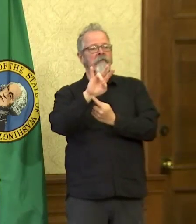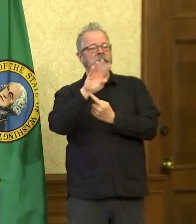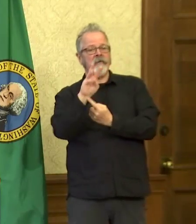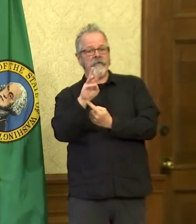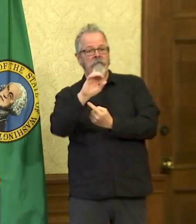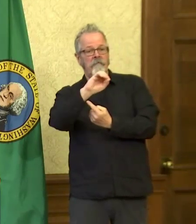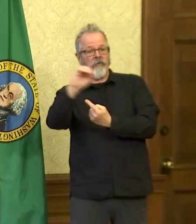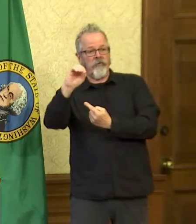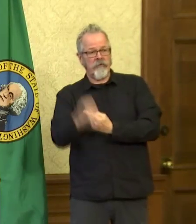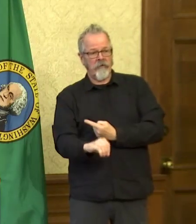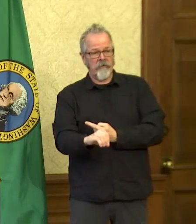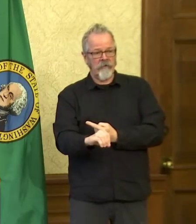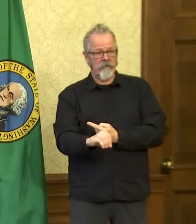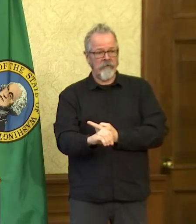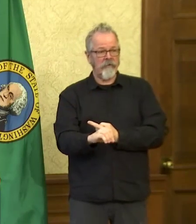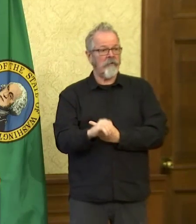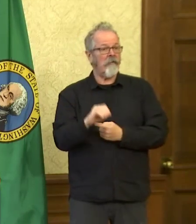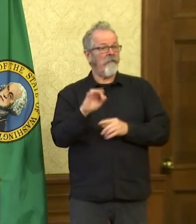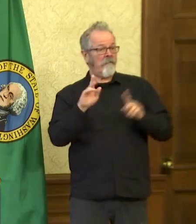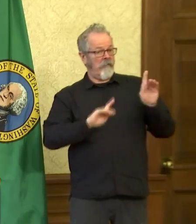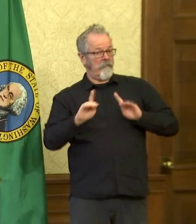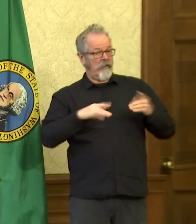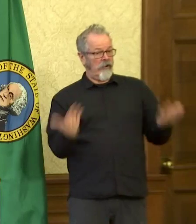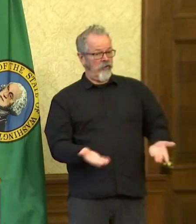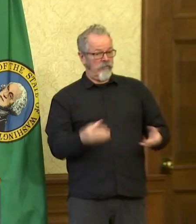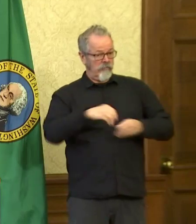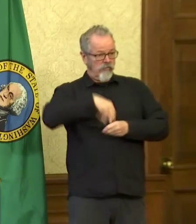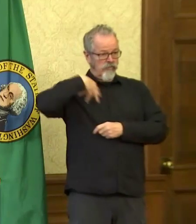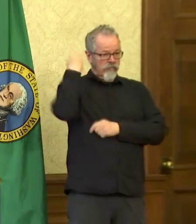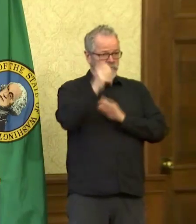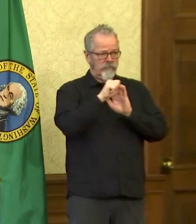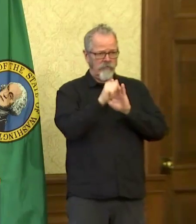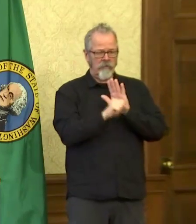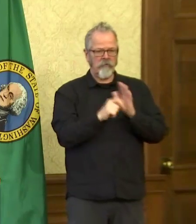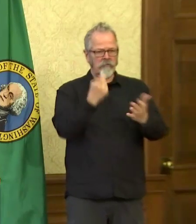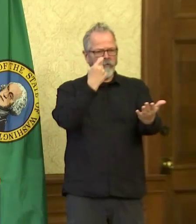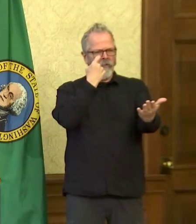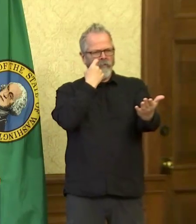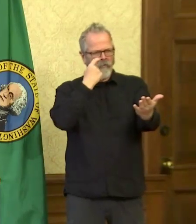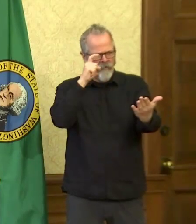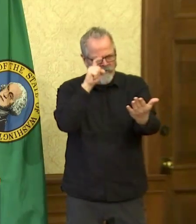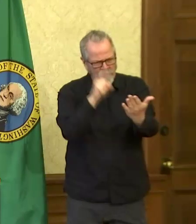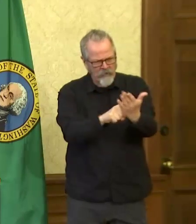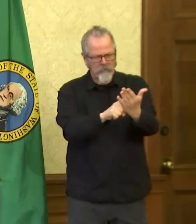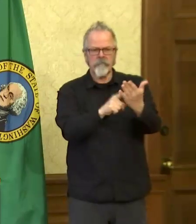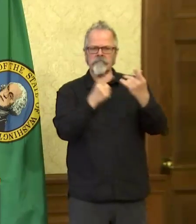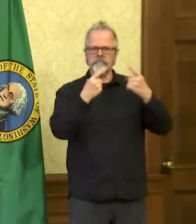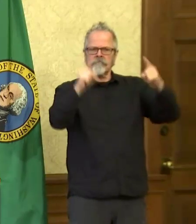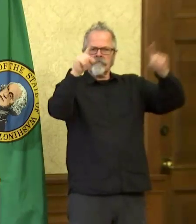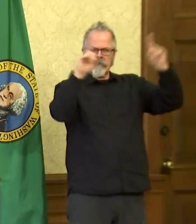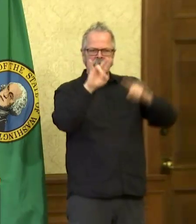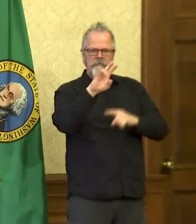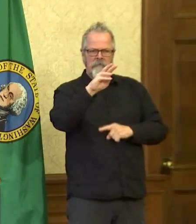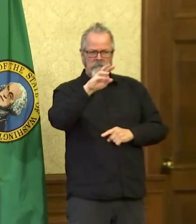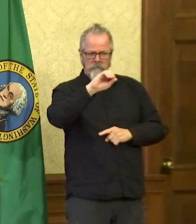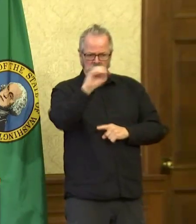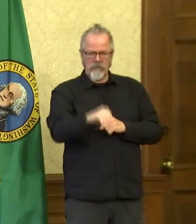people feel that is that they've seen the evidence. They've seen our mutual success. They've seen us bending